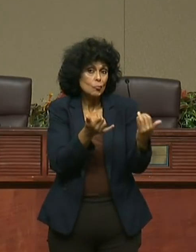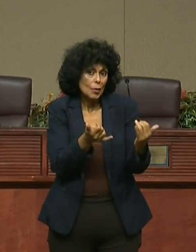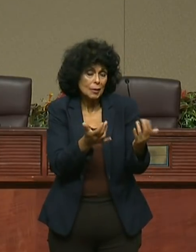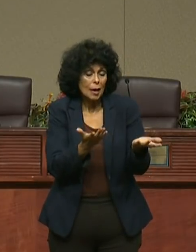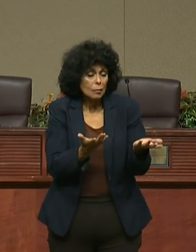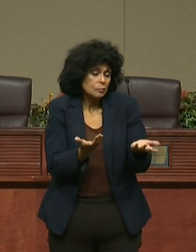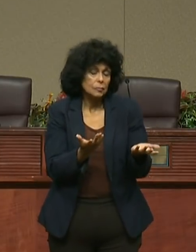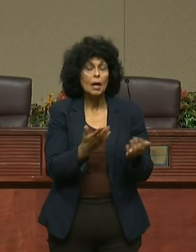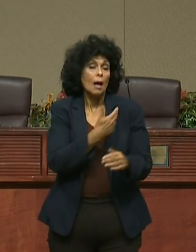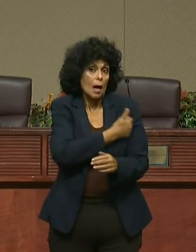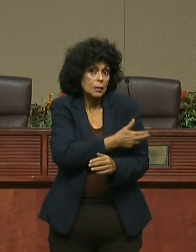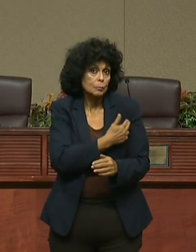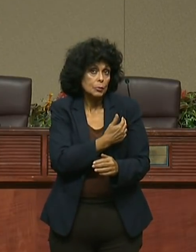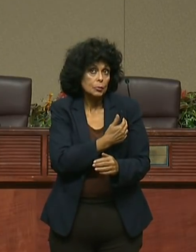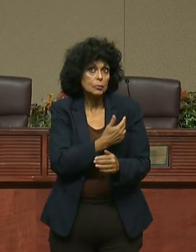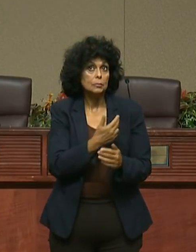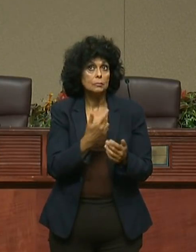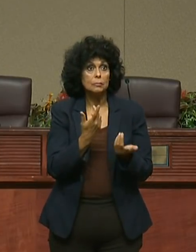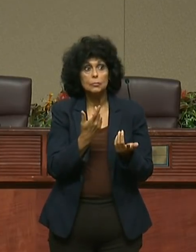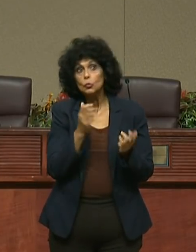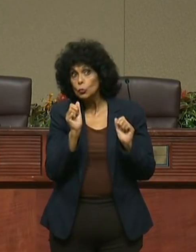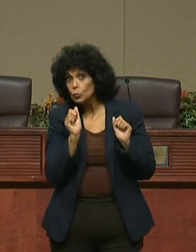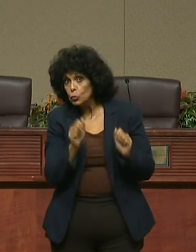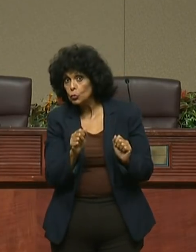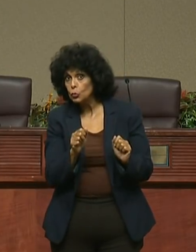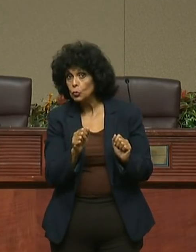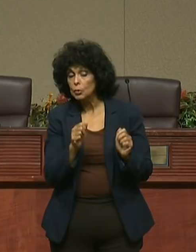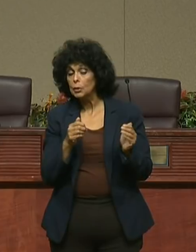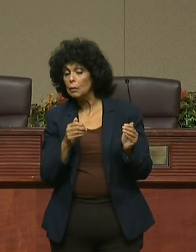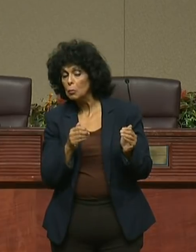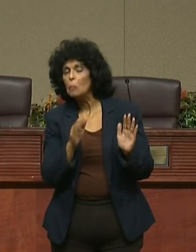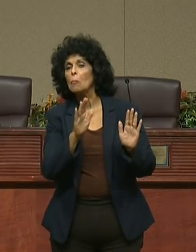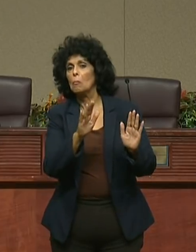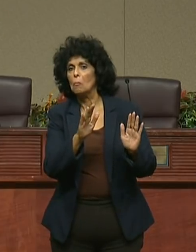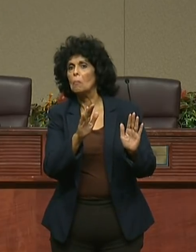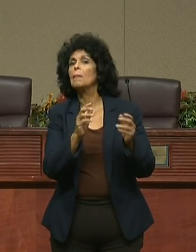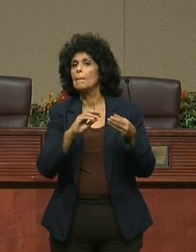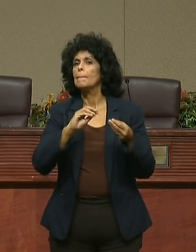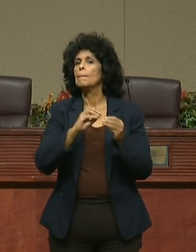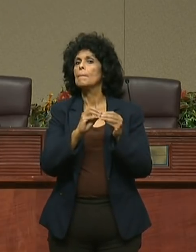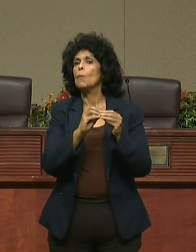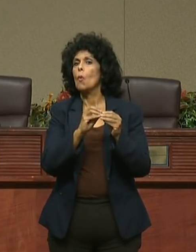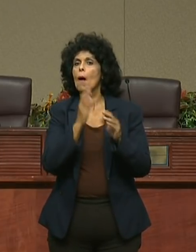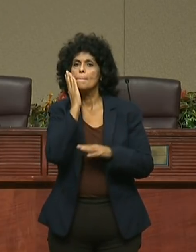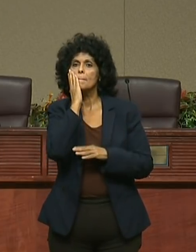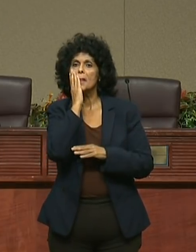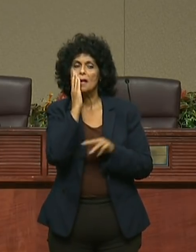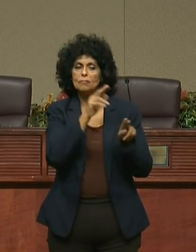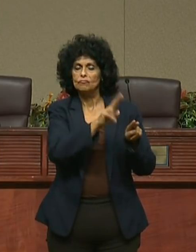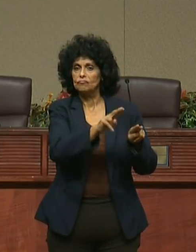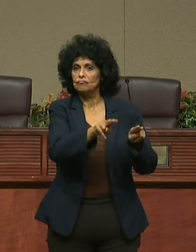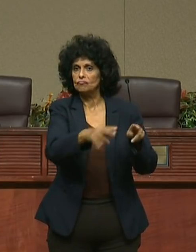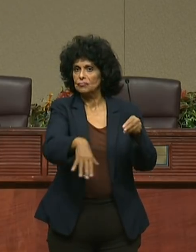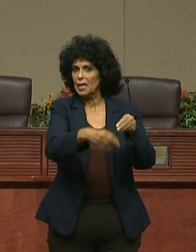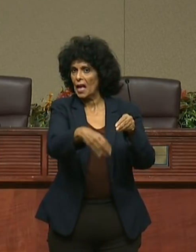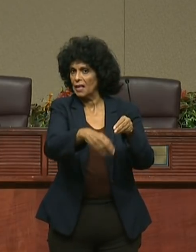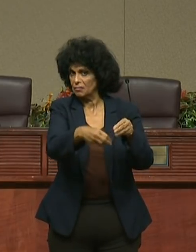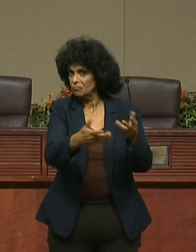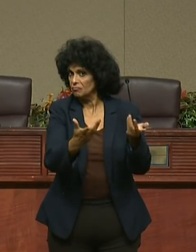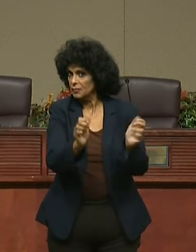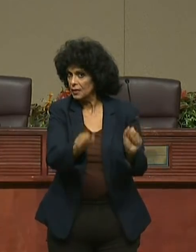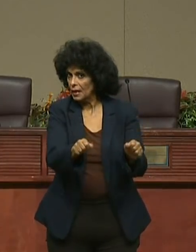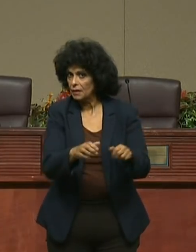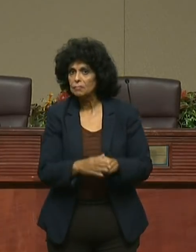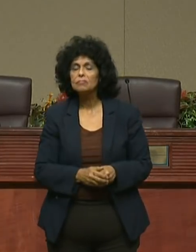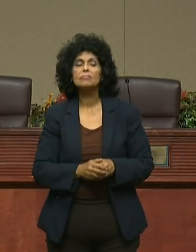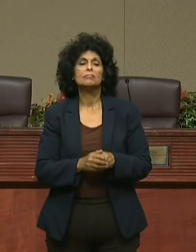beds, and because they have very flexible spaces. And there are other measures that they can take to increase